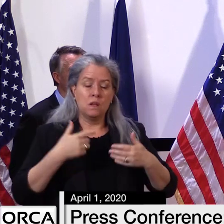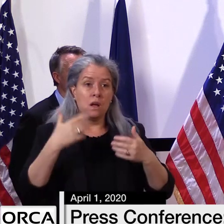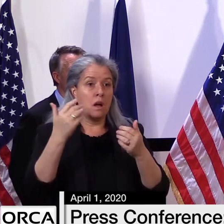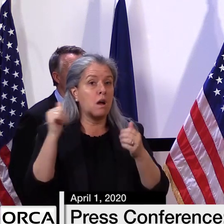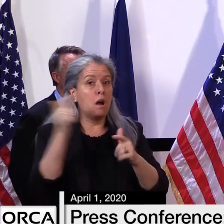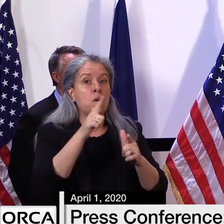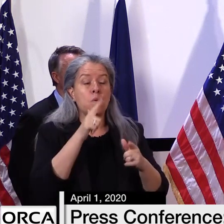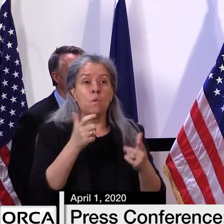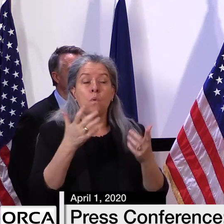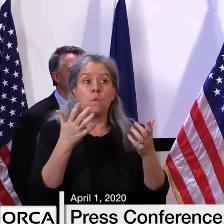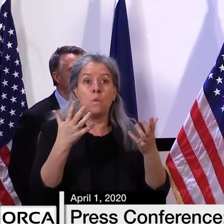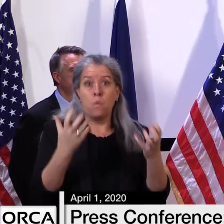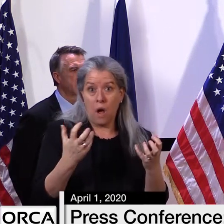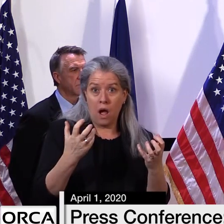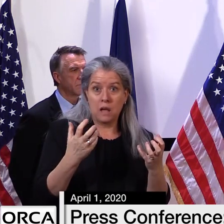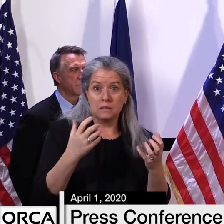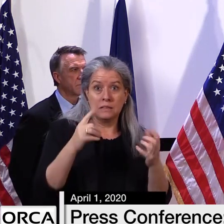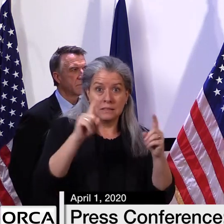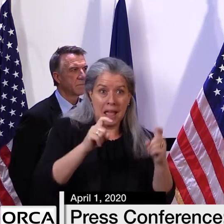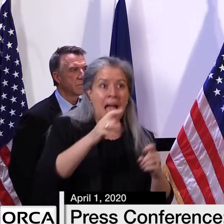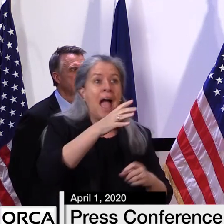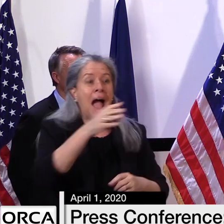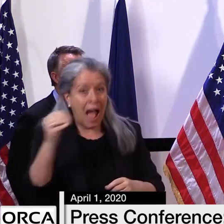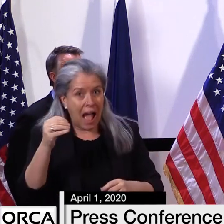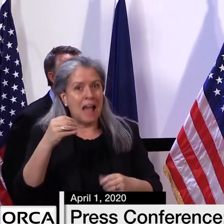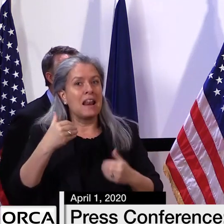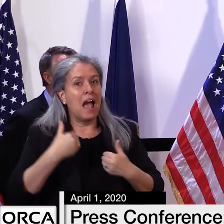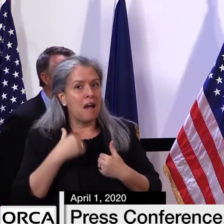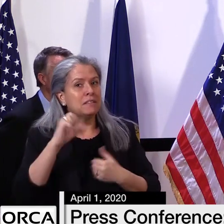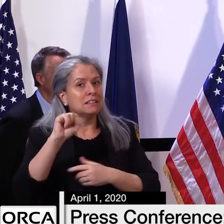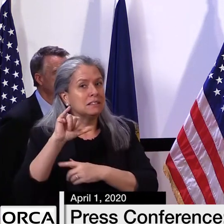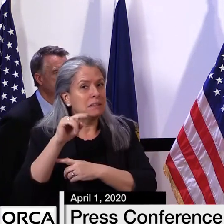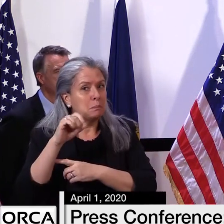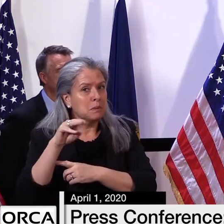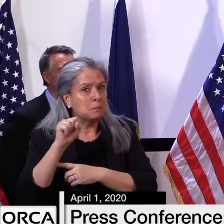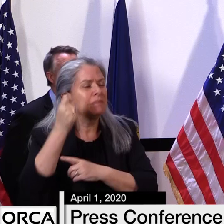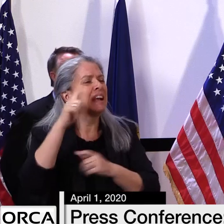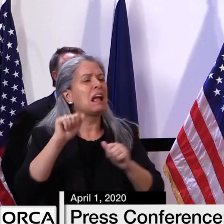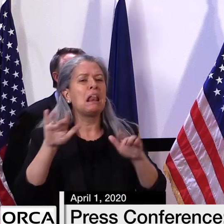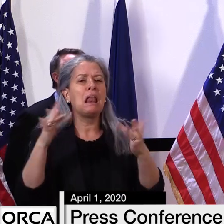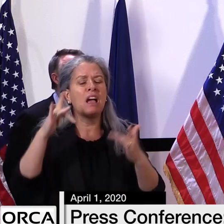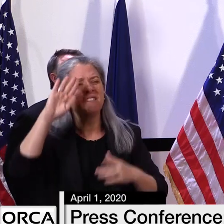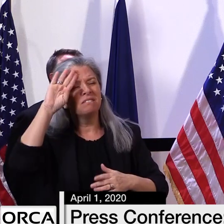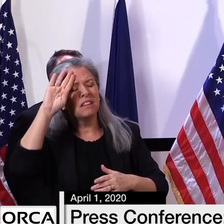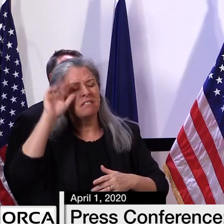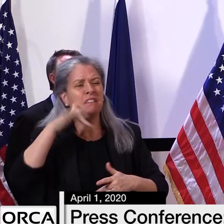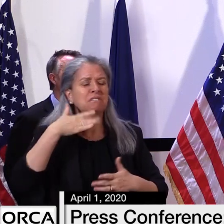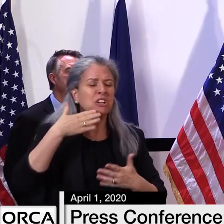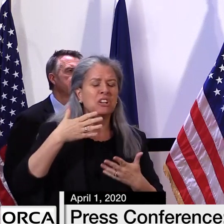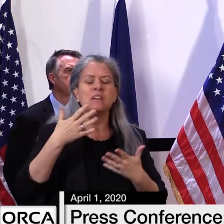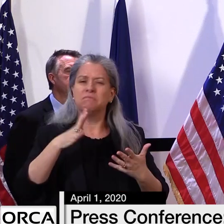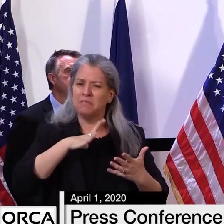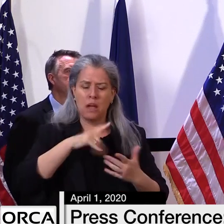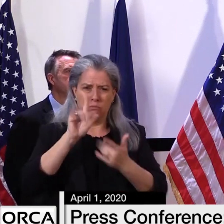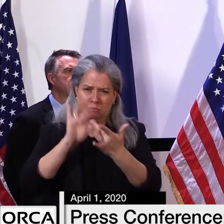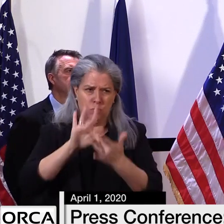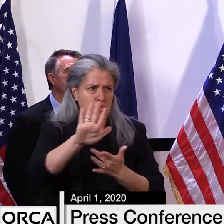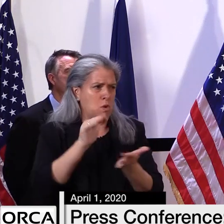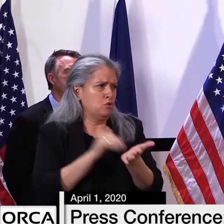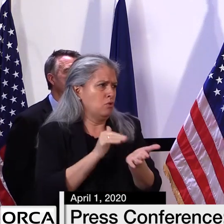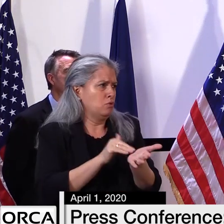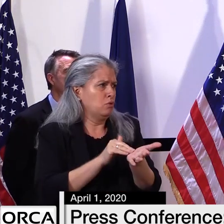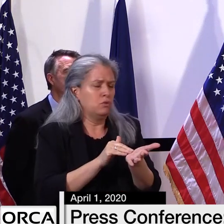who wants to be tested is symptomatic, but it can be mildly symptomatic, and is connecting with their healthcare